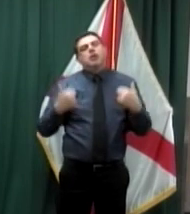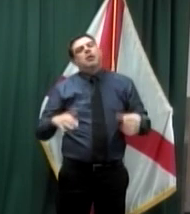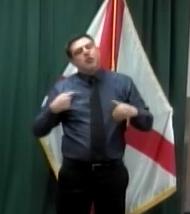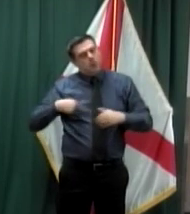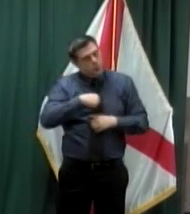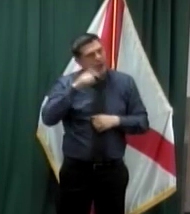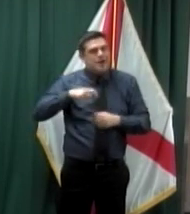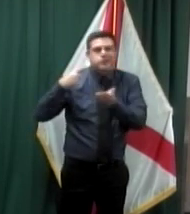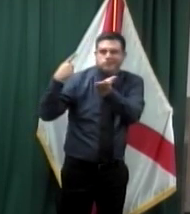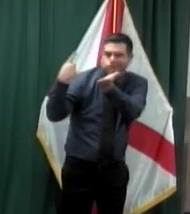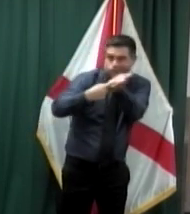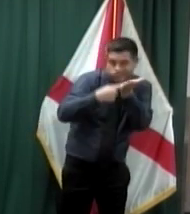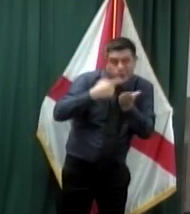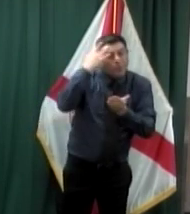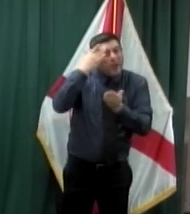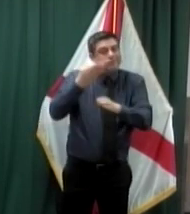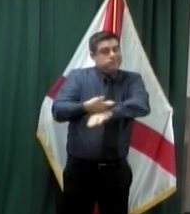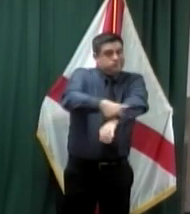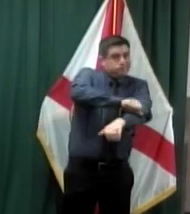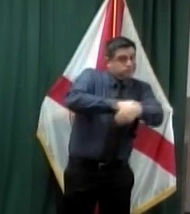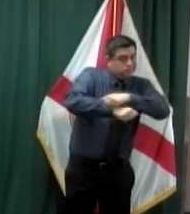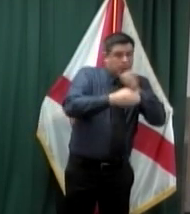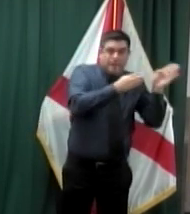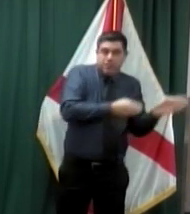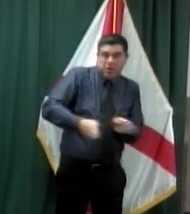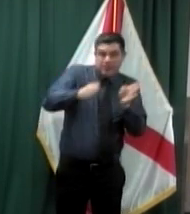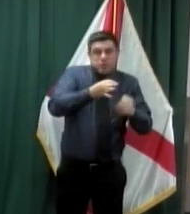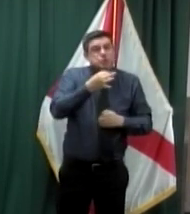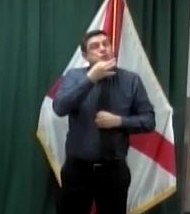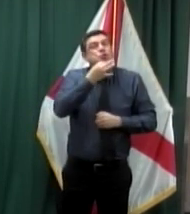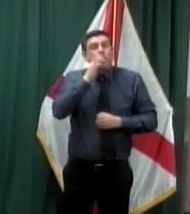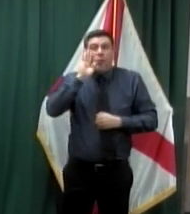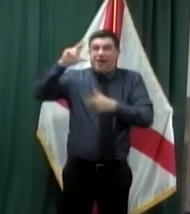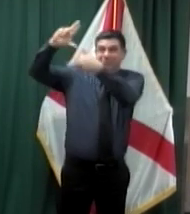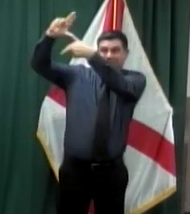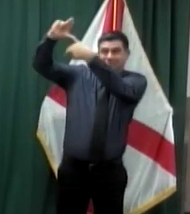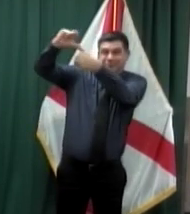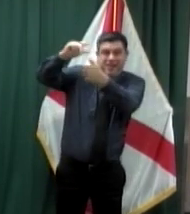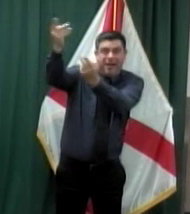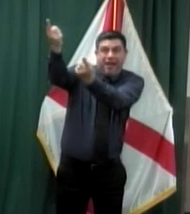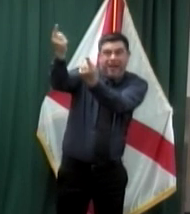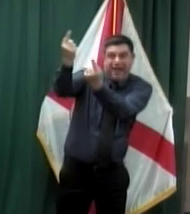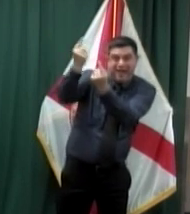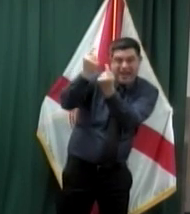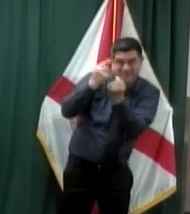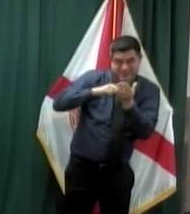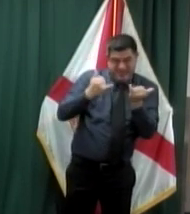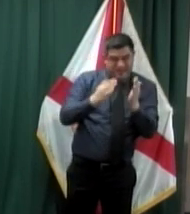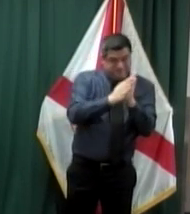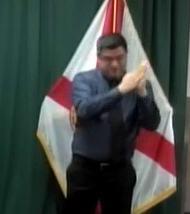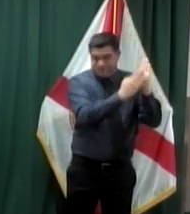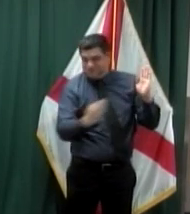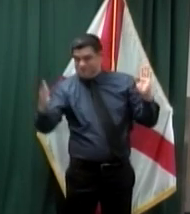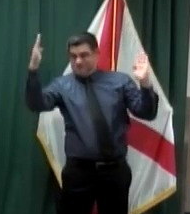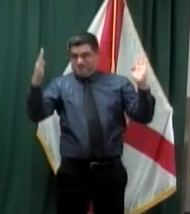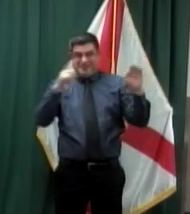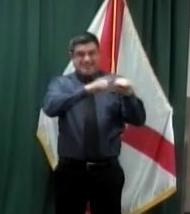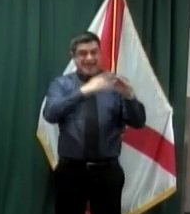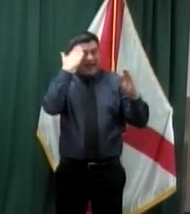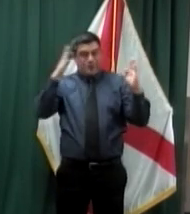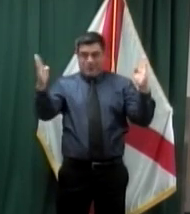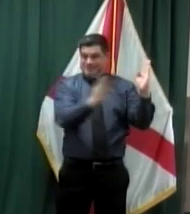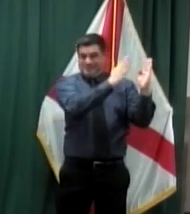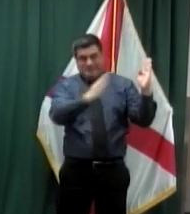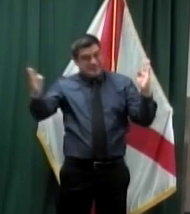past hurricane seasons. For example, many of you that have watched the television, the news, things like